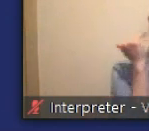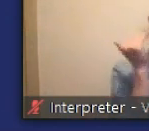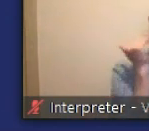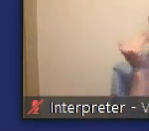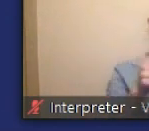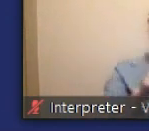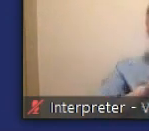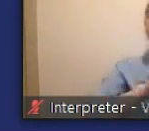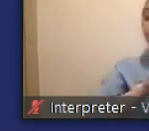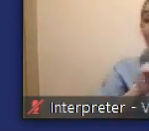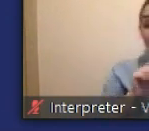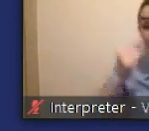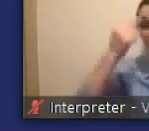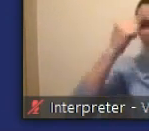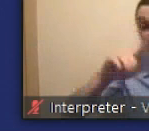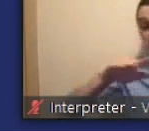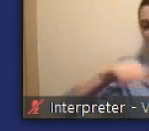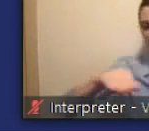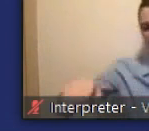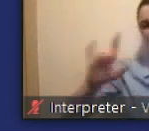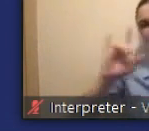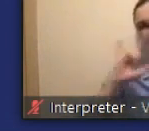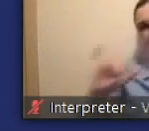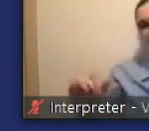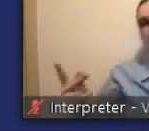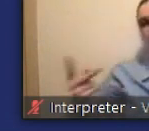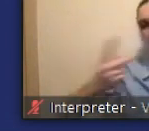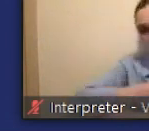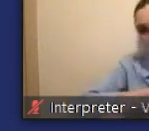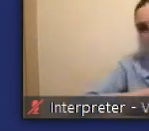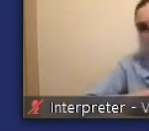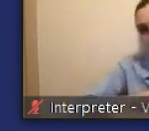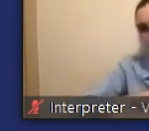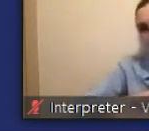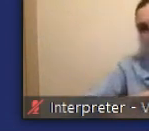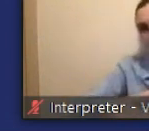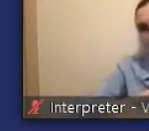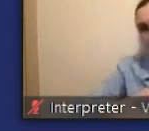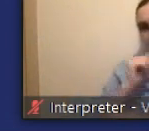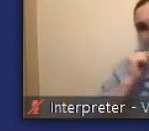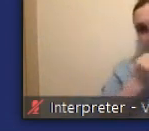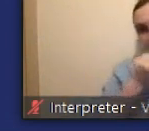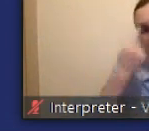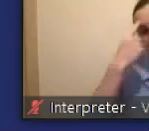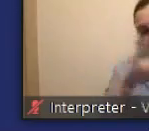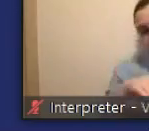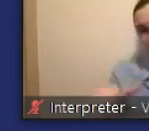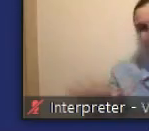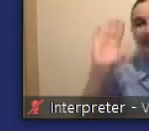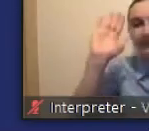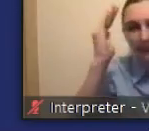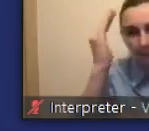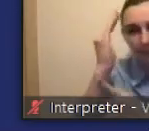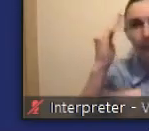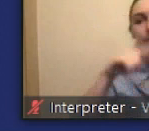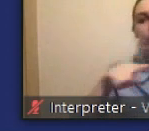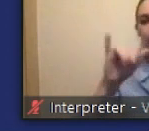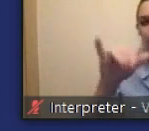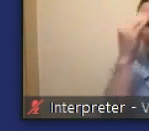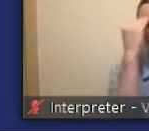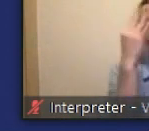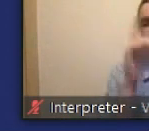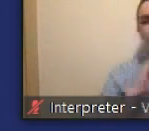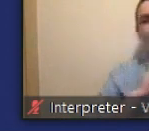for children, an actual increase in risk of hospitalization in children. But again, very preliminary data. I think data that needs to